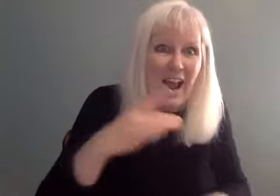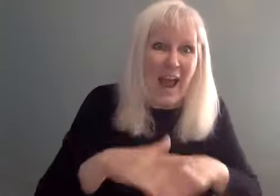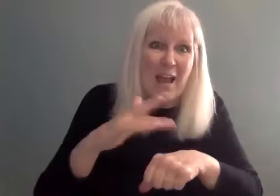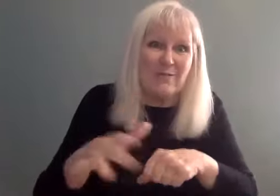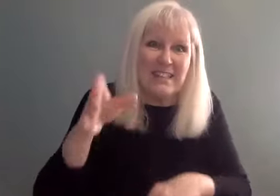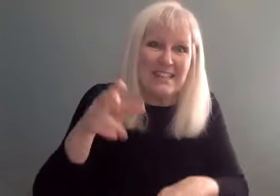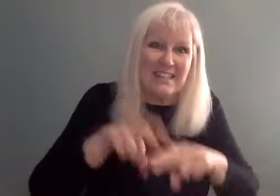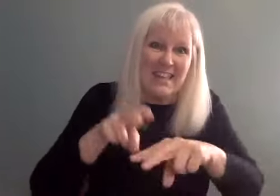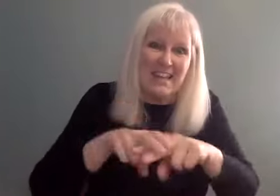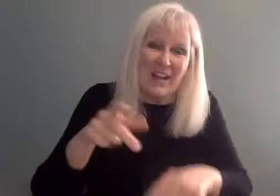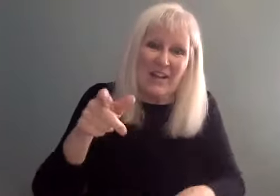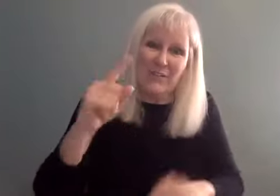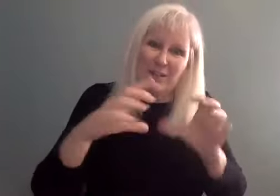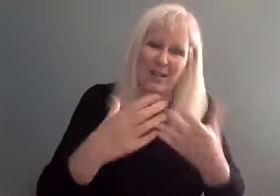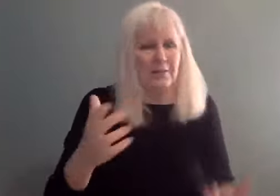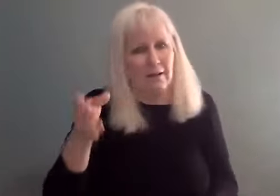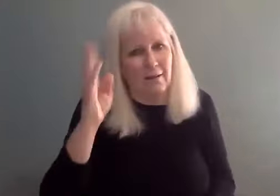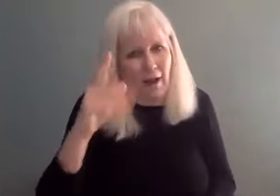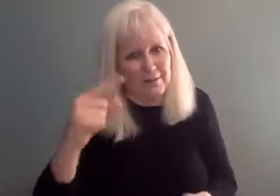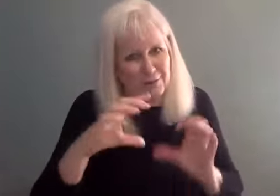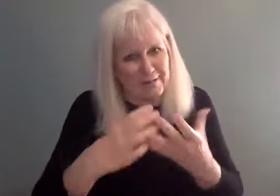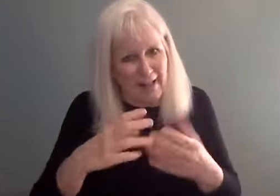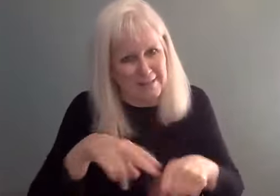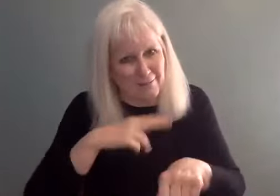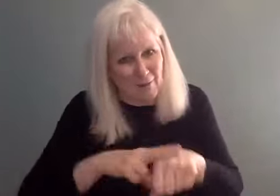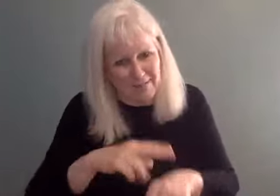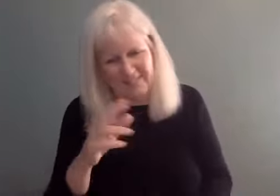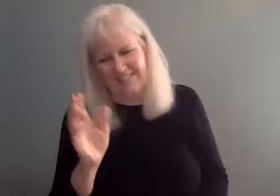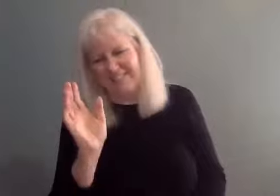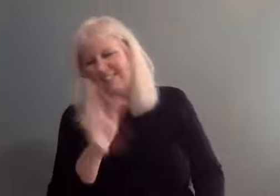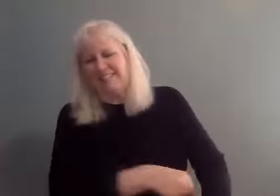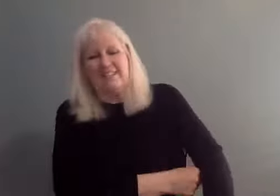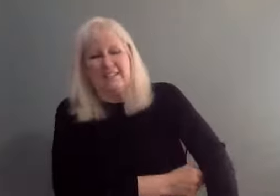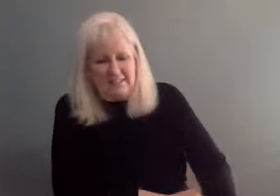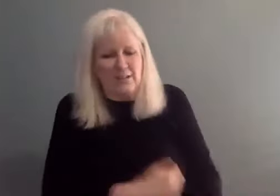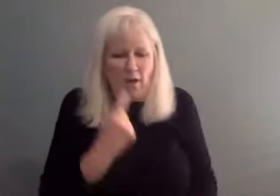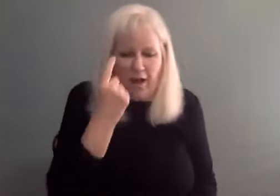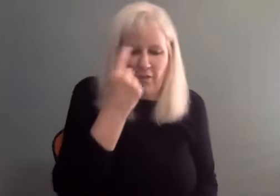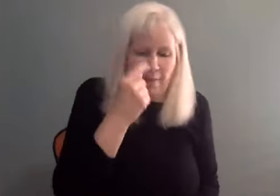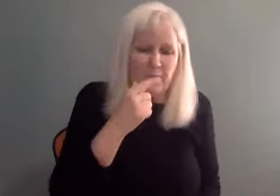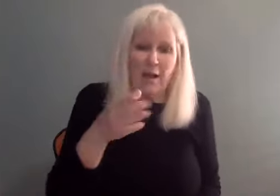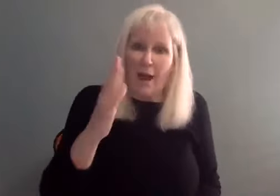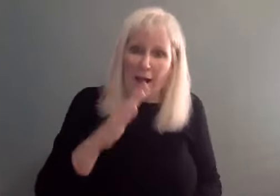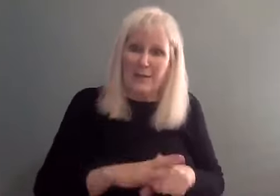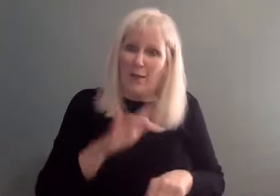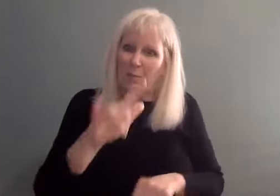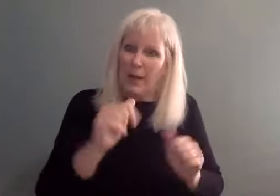first class. So I just thought, God's on the plane with me. And it just was in